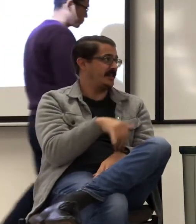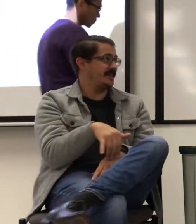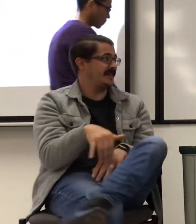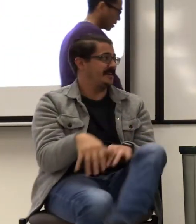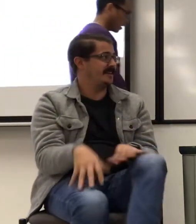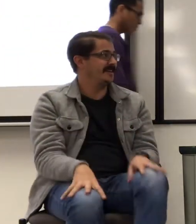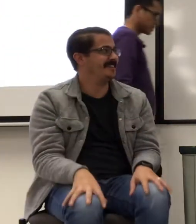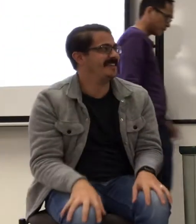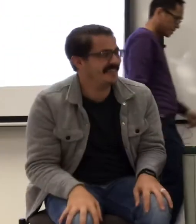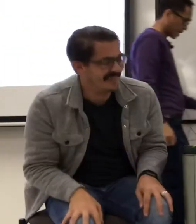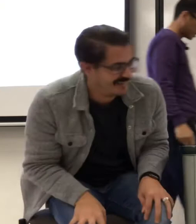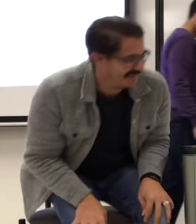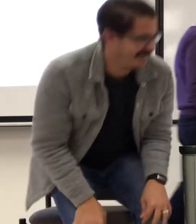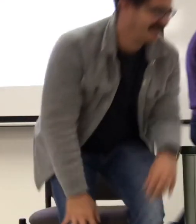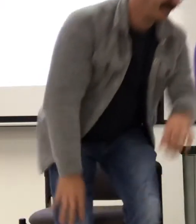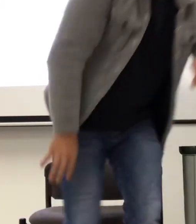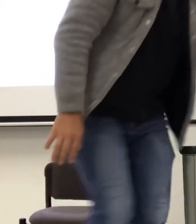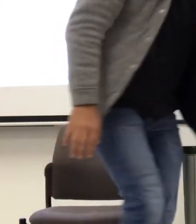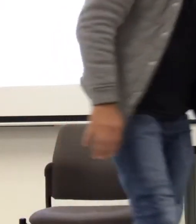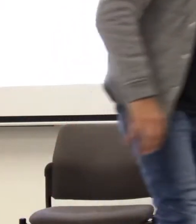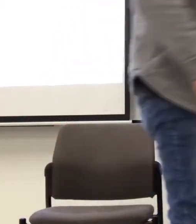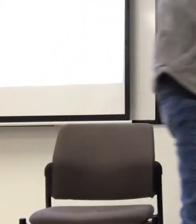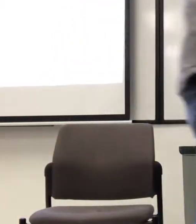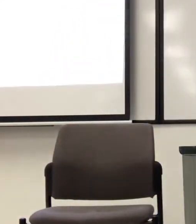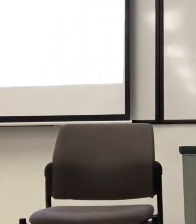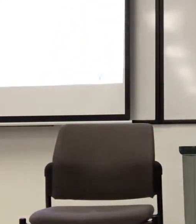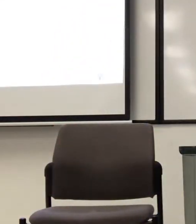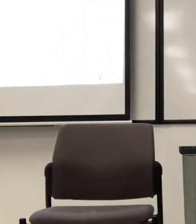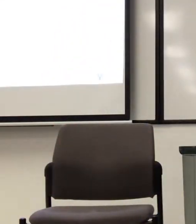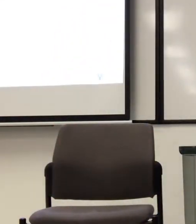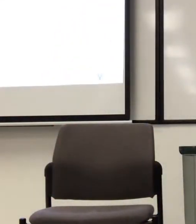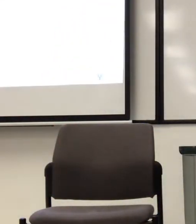Okay, in this dissection, what you're doing here,